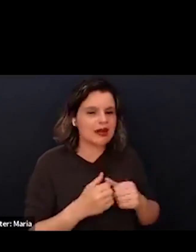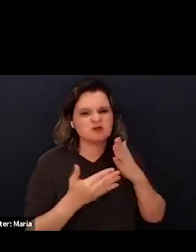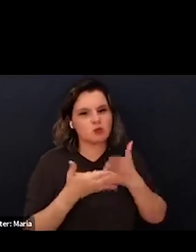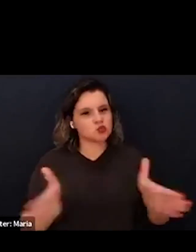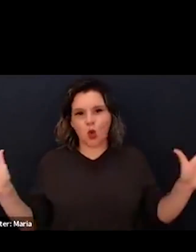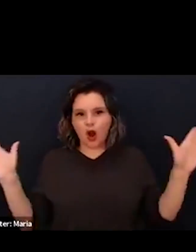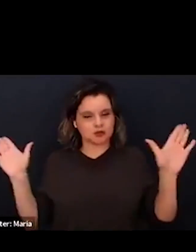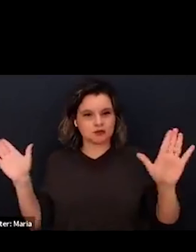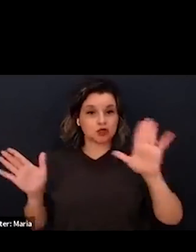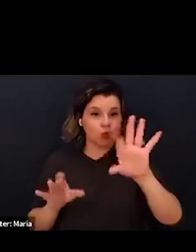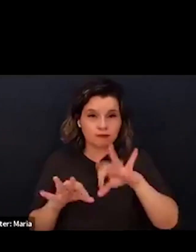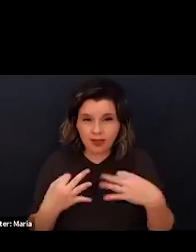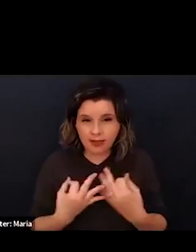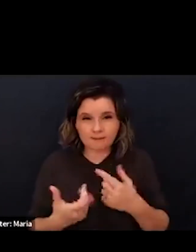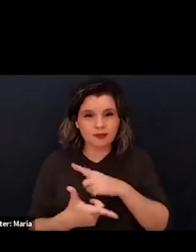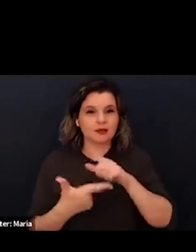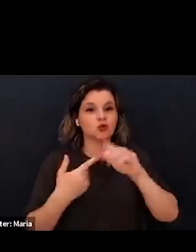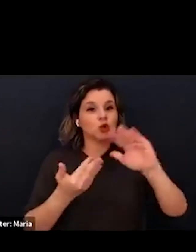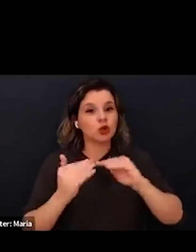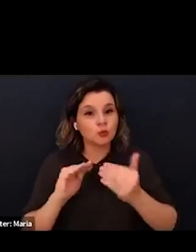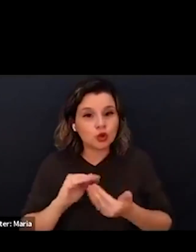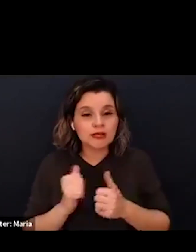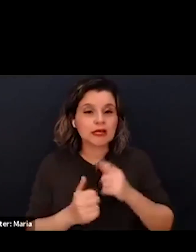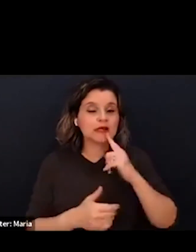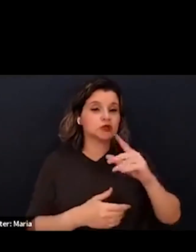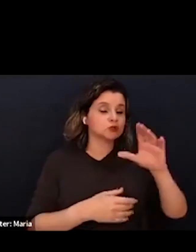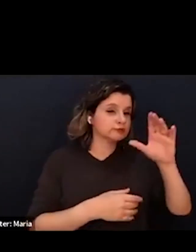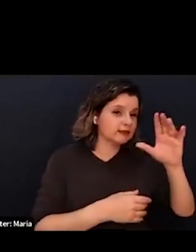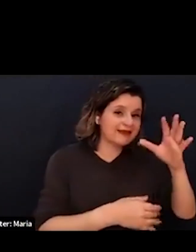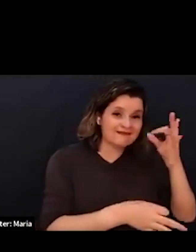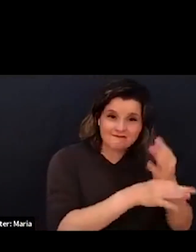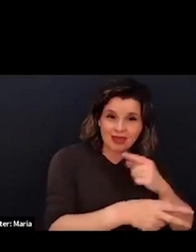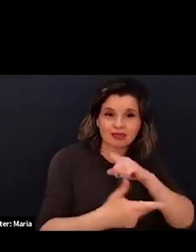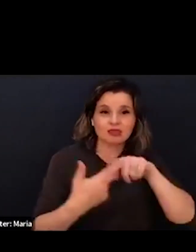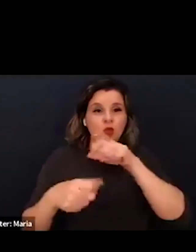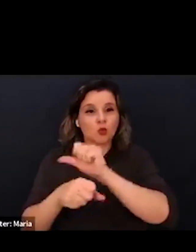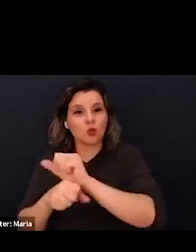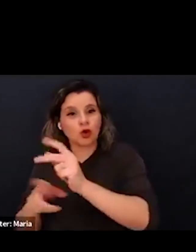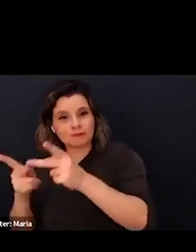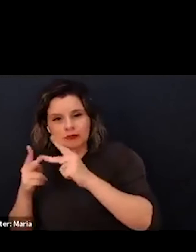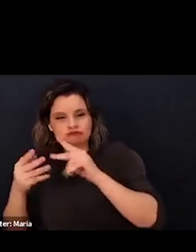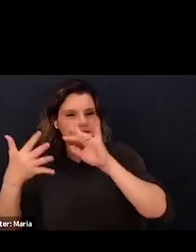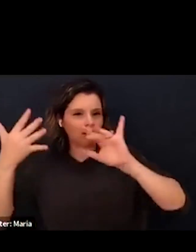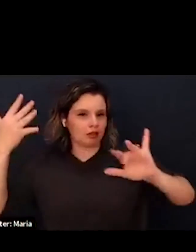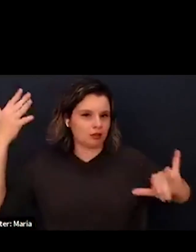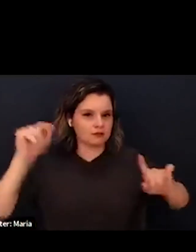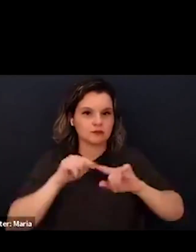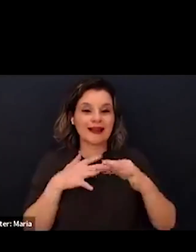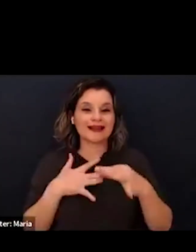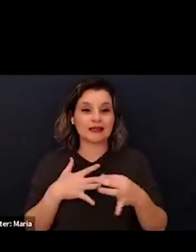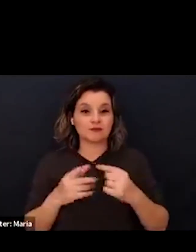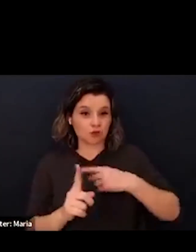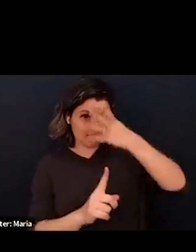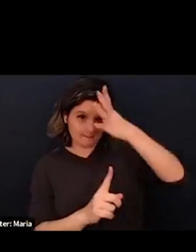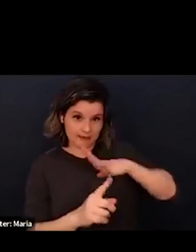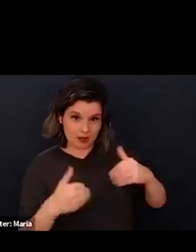your family, in your community, in your faith community, in schools, in the workplace. I mean, there's so many levels of leadership. If you're a man or a young